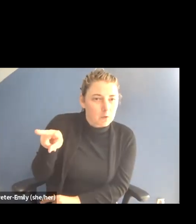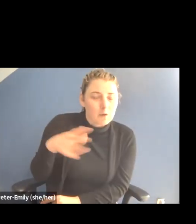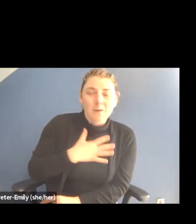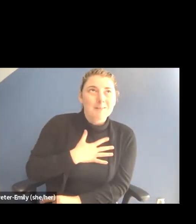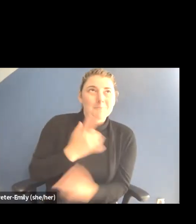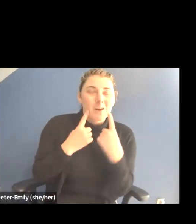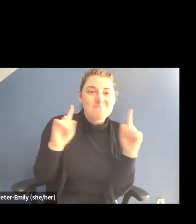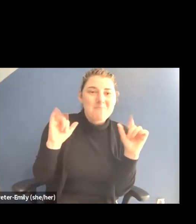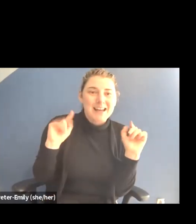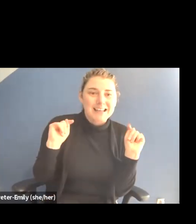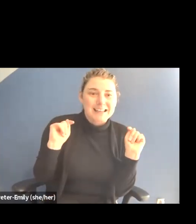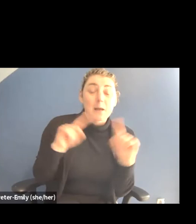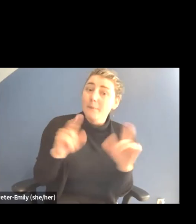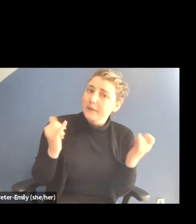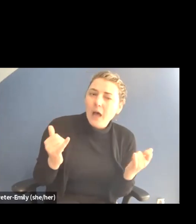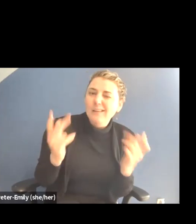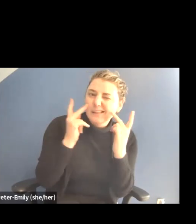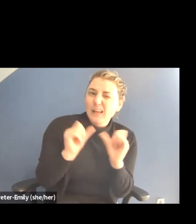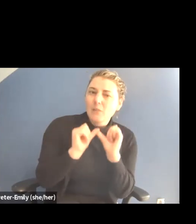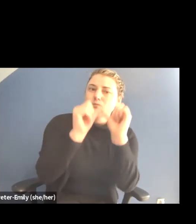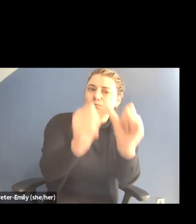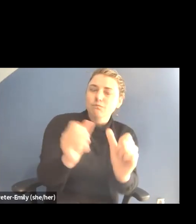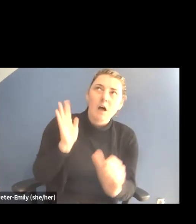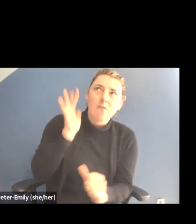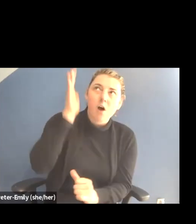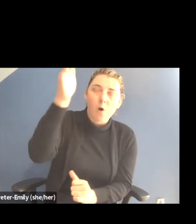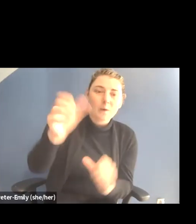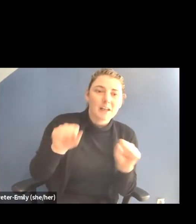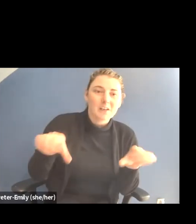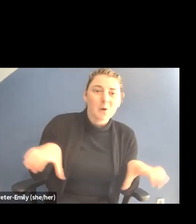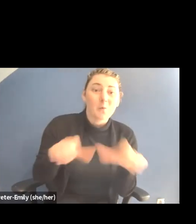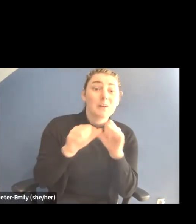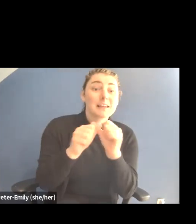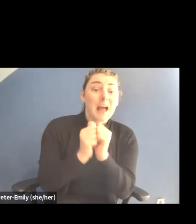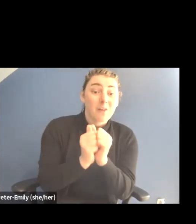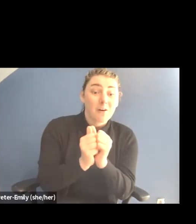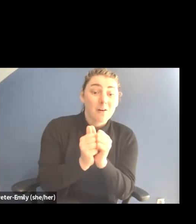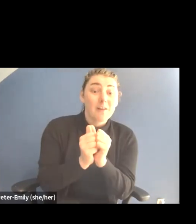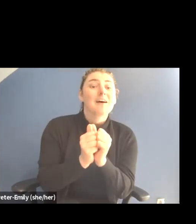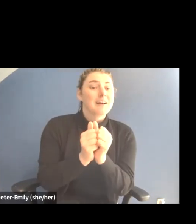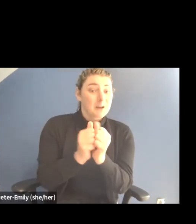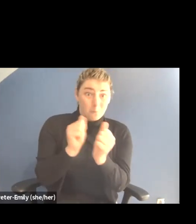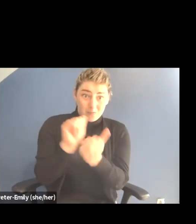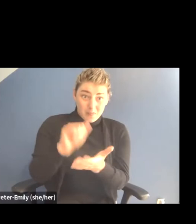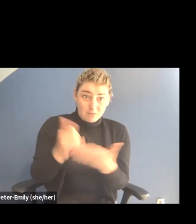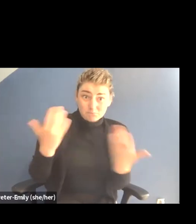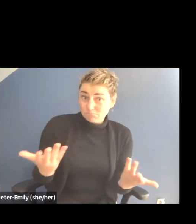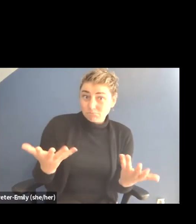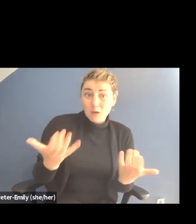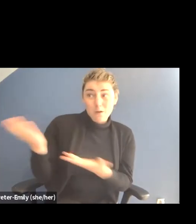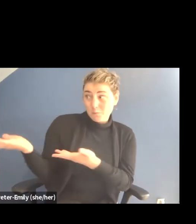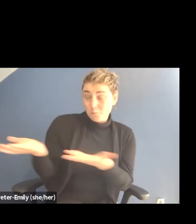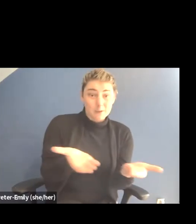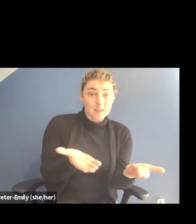it, but now let's see how far we can go together. With that, I would like to bring